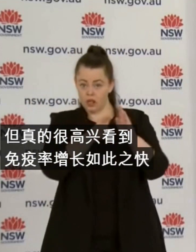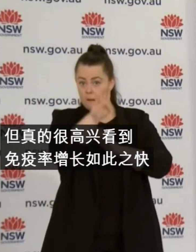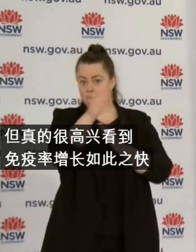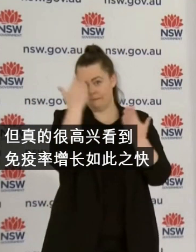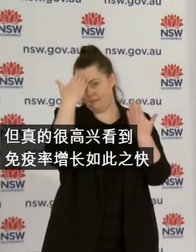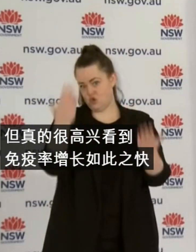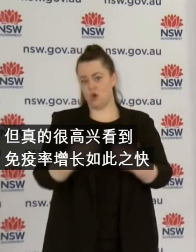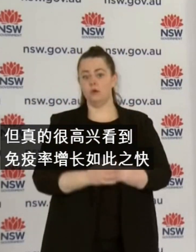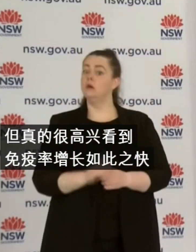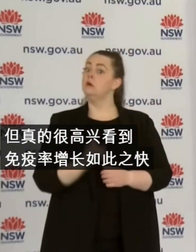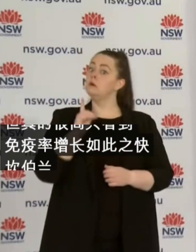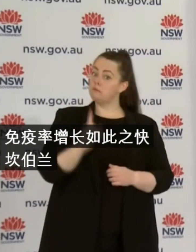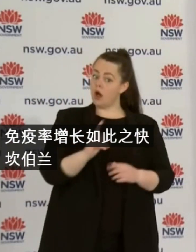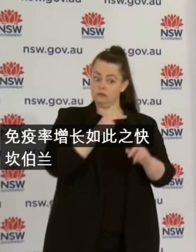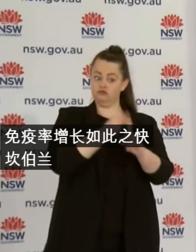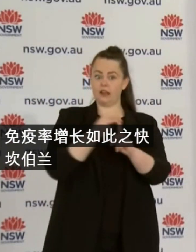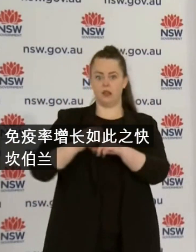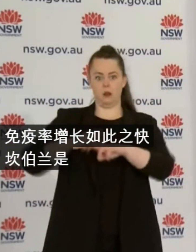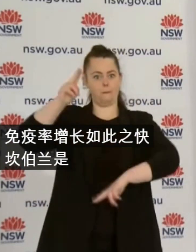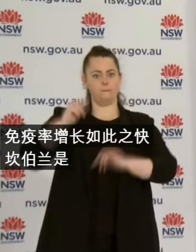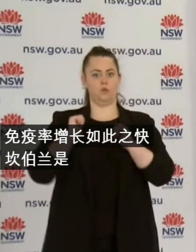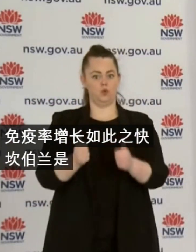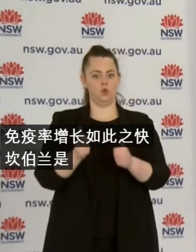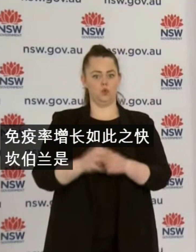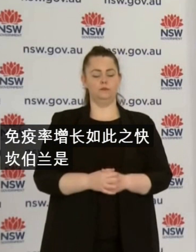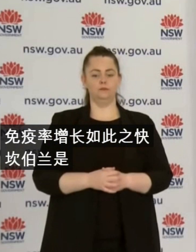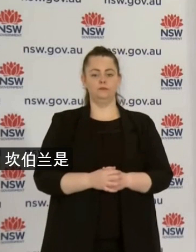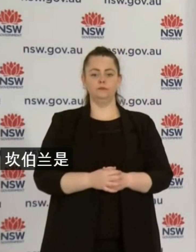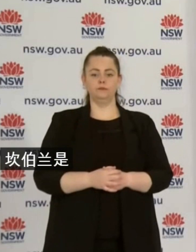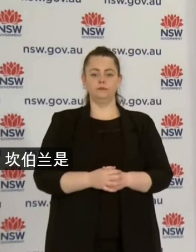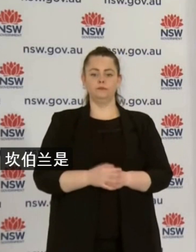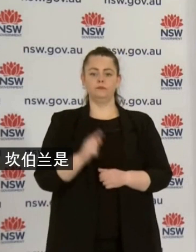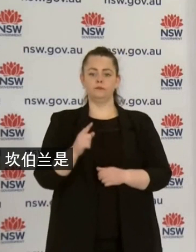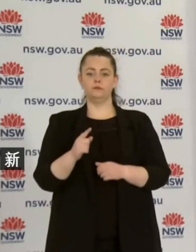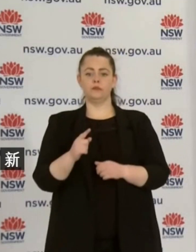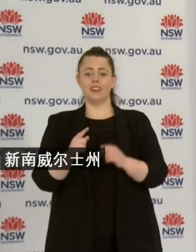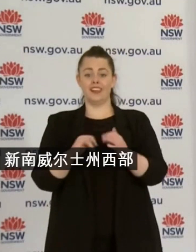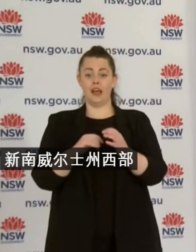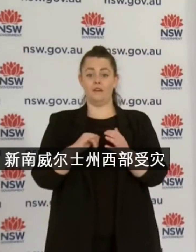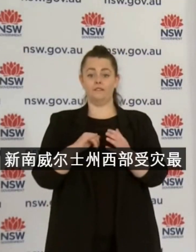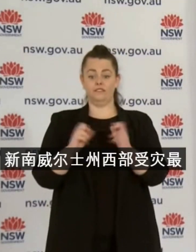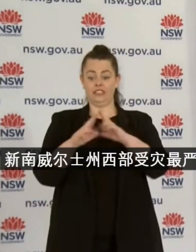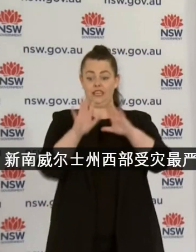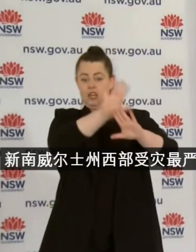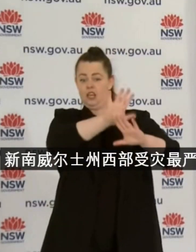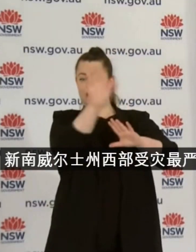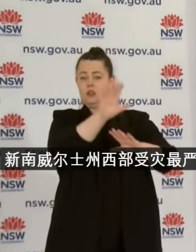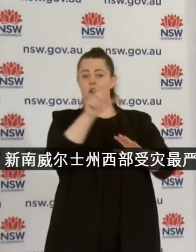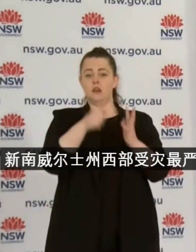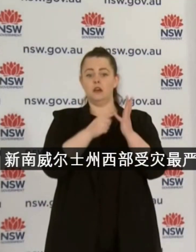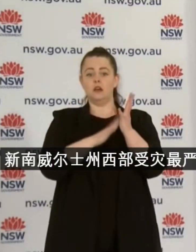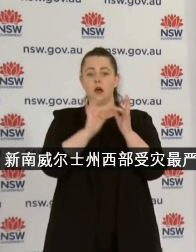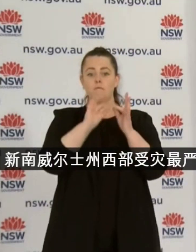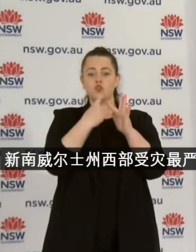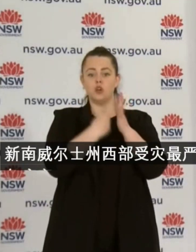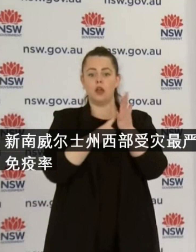so quickly. Cumberland, which has been a particular hardest hit area in Western New South Wales,